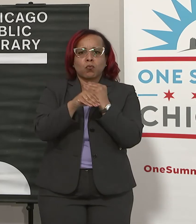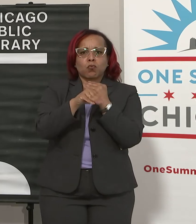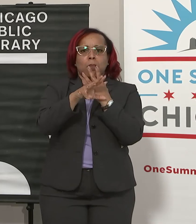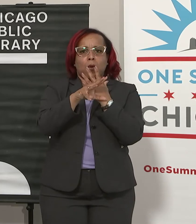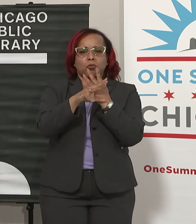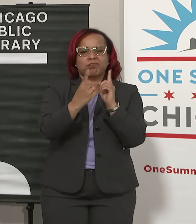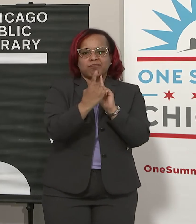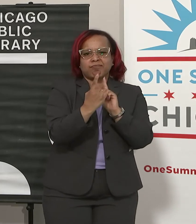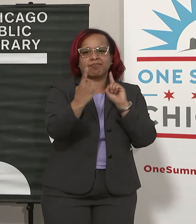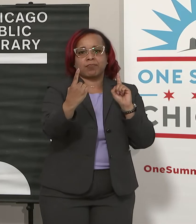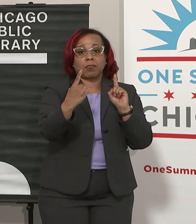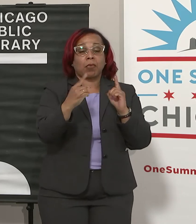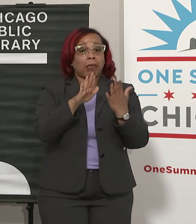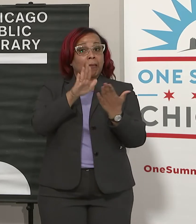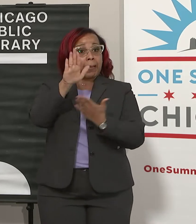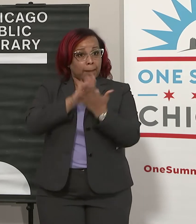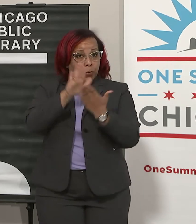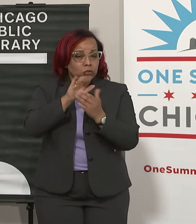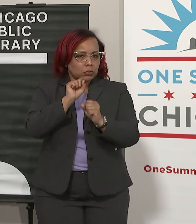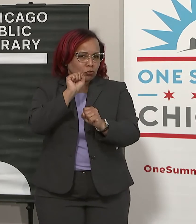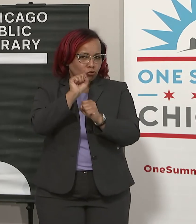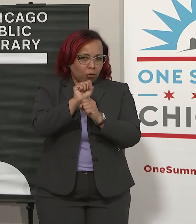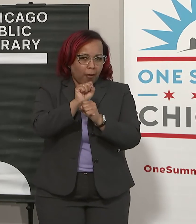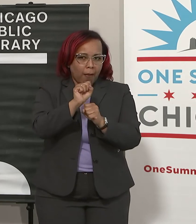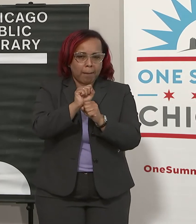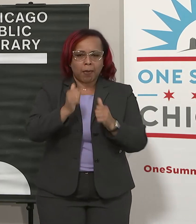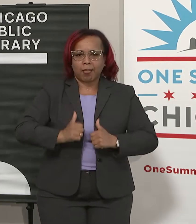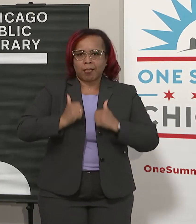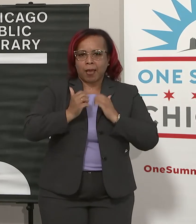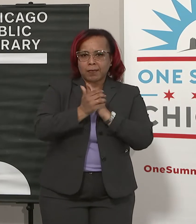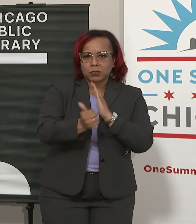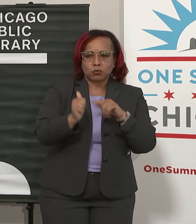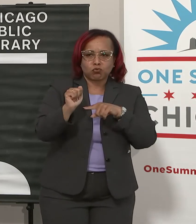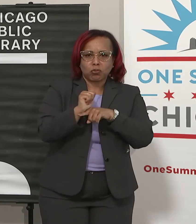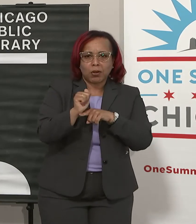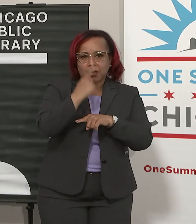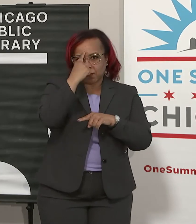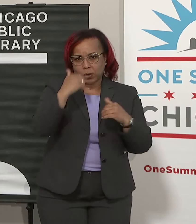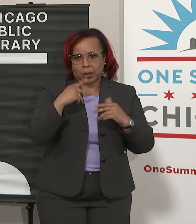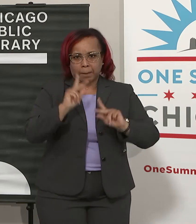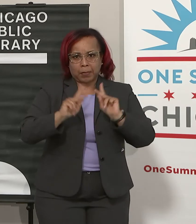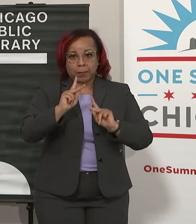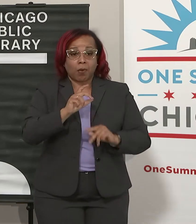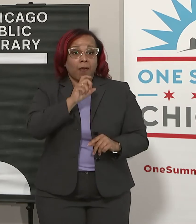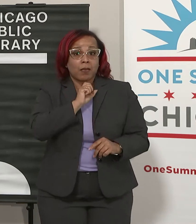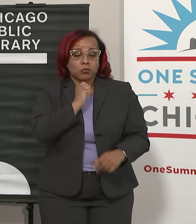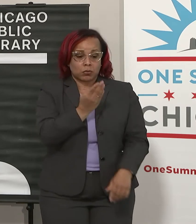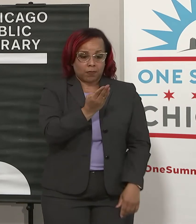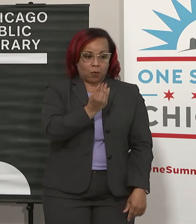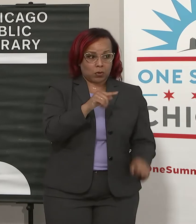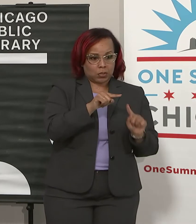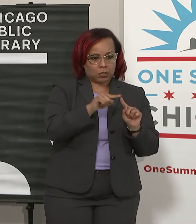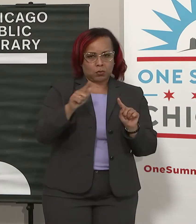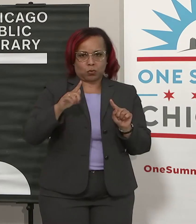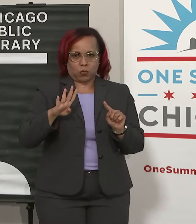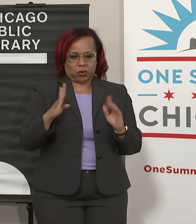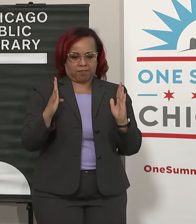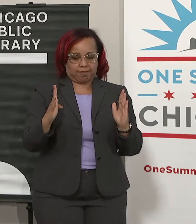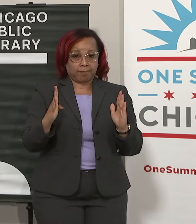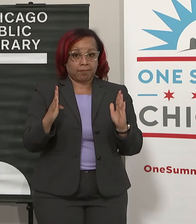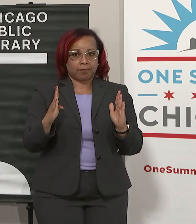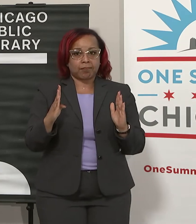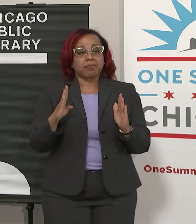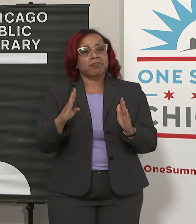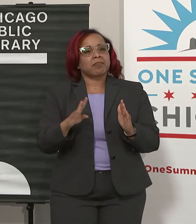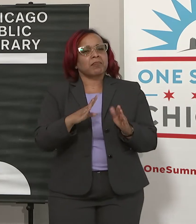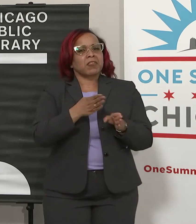socially distanced in-person job and life skills training for young people ages 14 to 24, interested